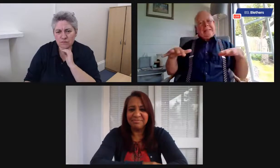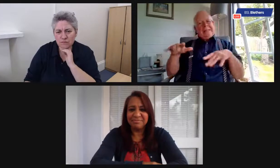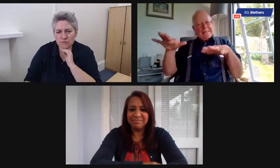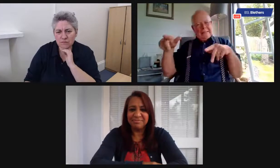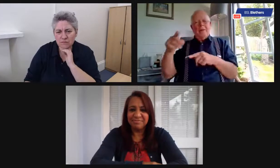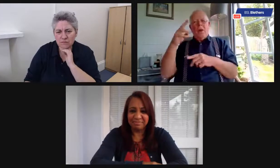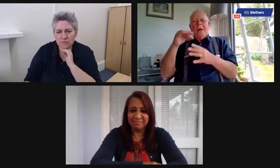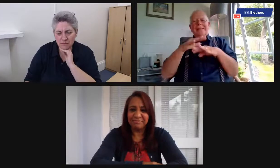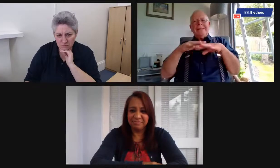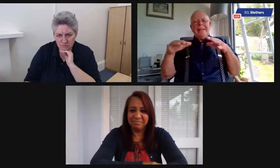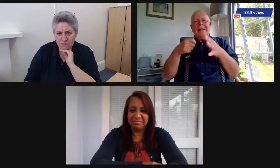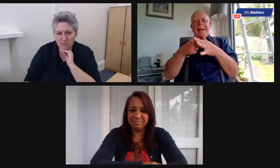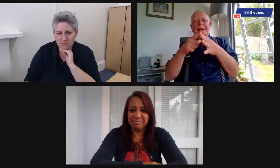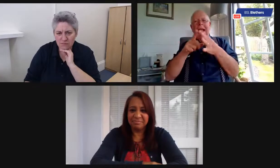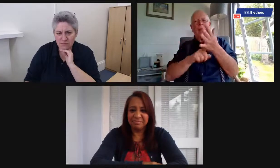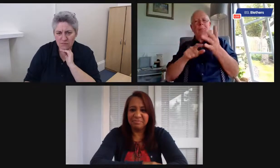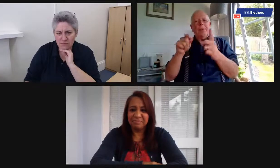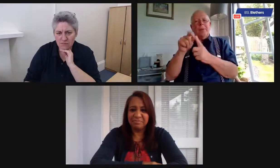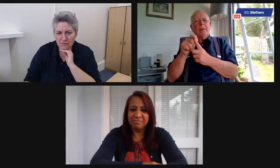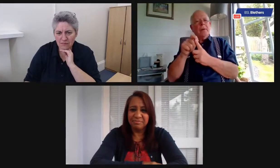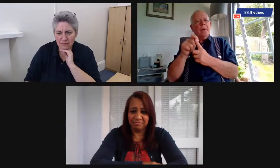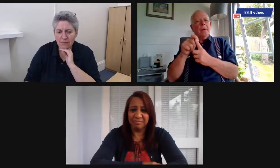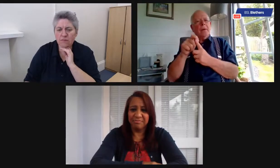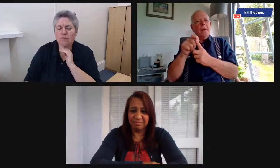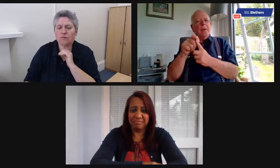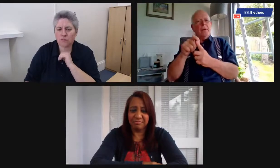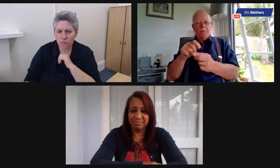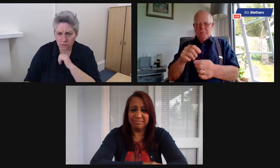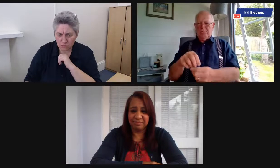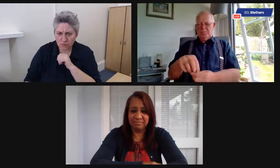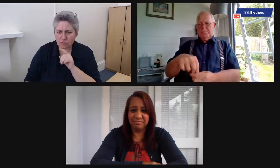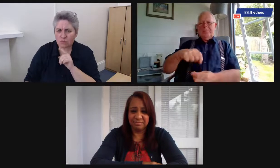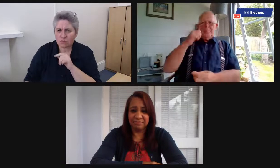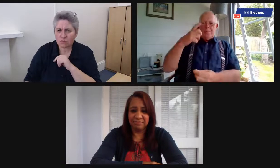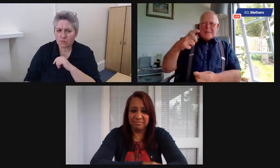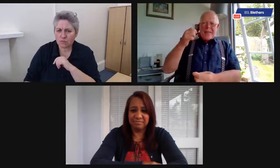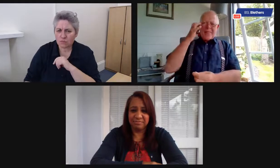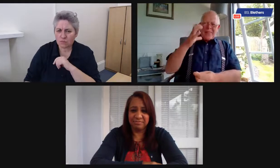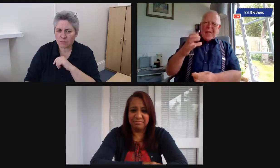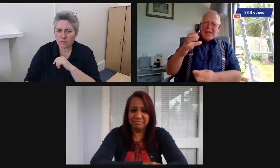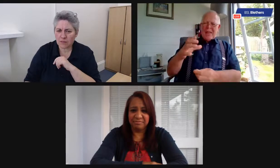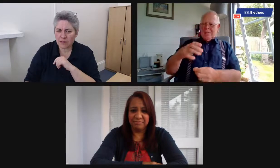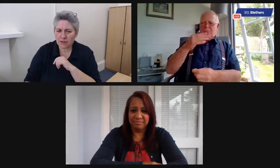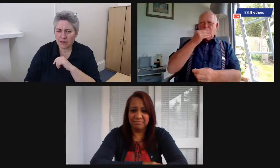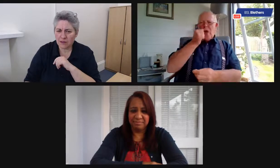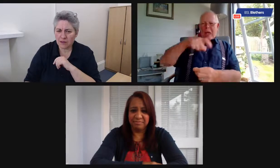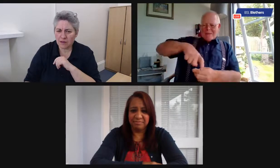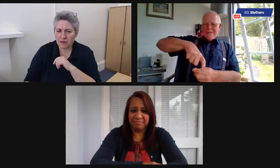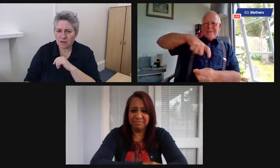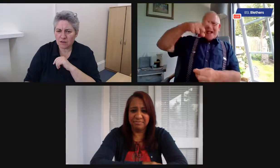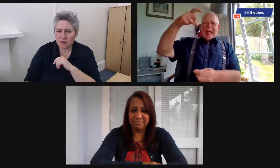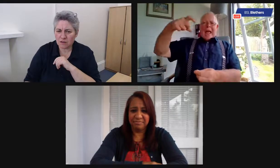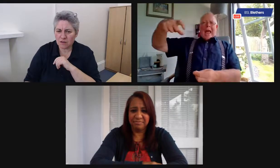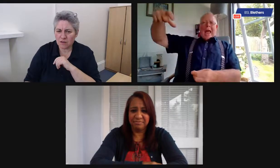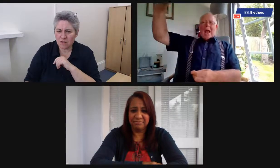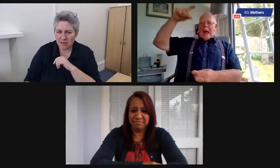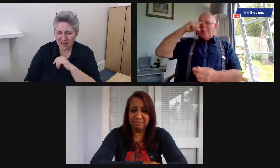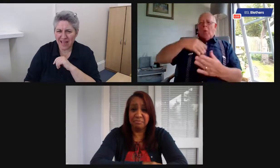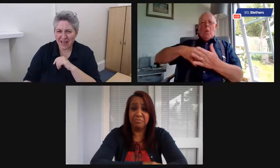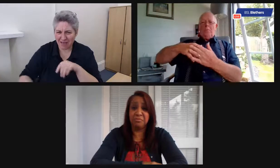you can Yeah. start. So obviously, around the coast of Scotland, there's a lot of kelp that grows, a kind of seaweed that's really thick, that